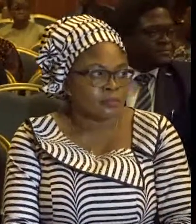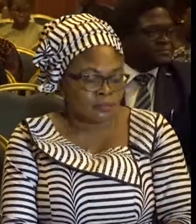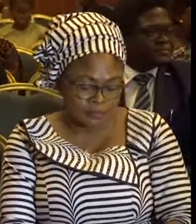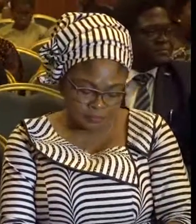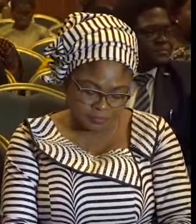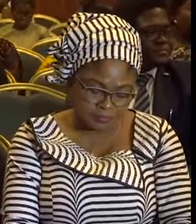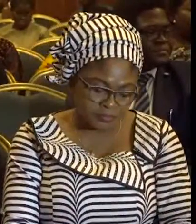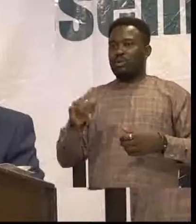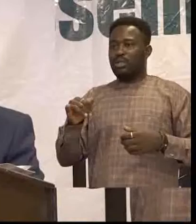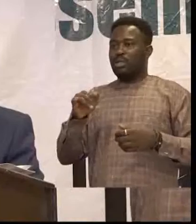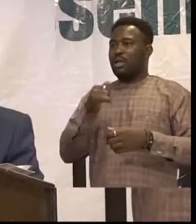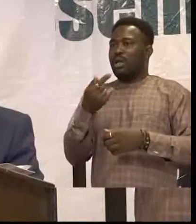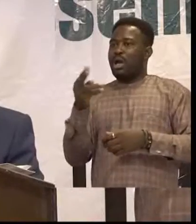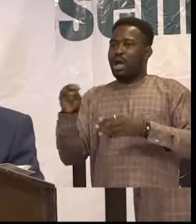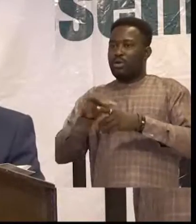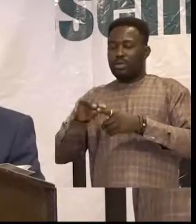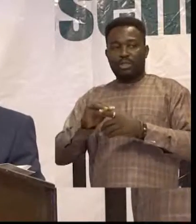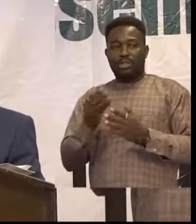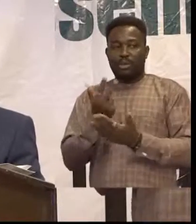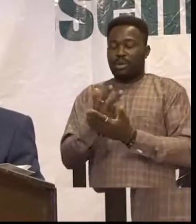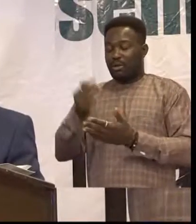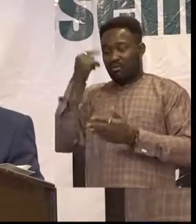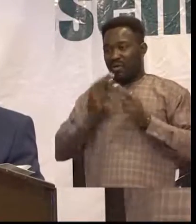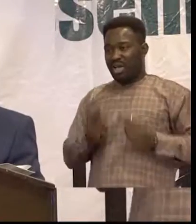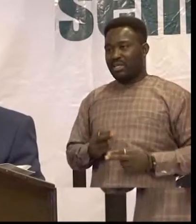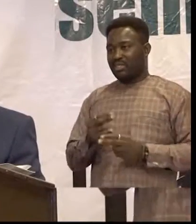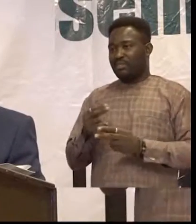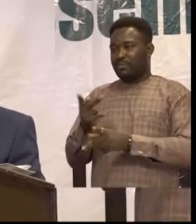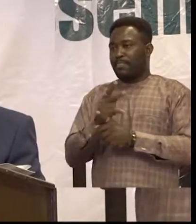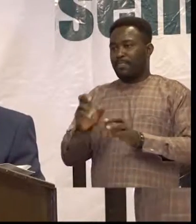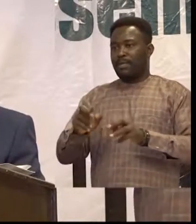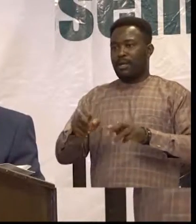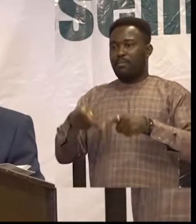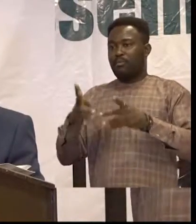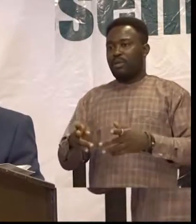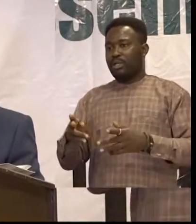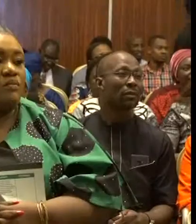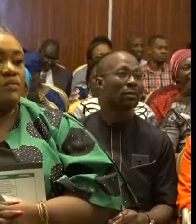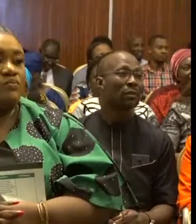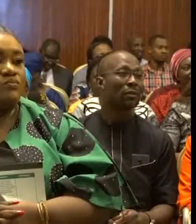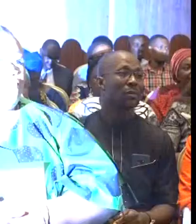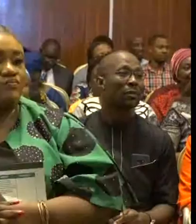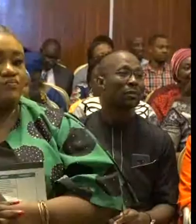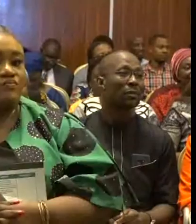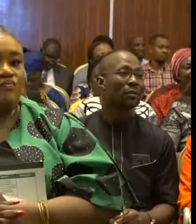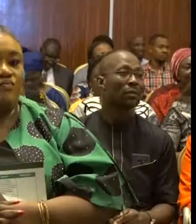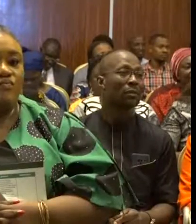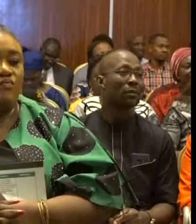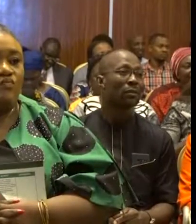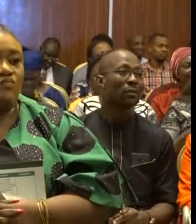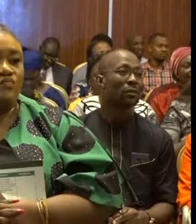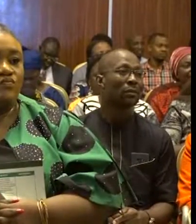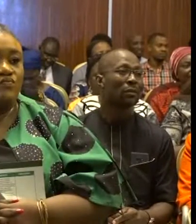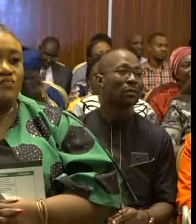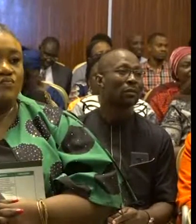2019-2023, an Orientation Package for Healthcare Providers, FMOH 2018 ANC model. There's also